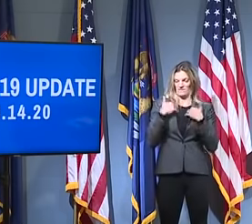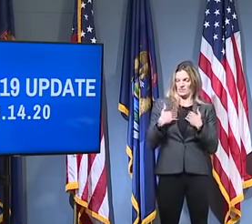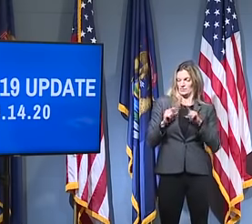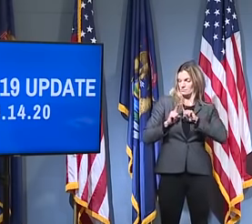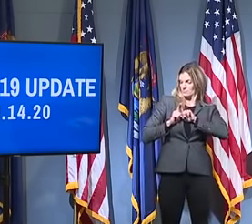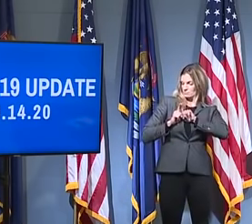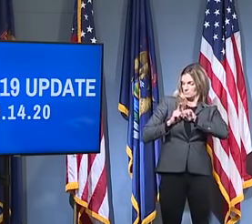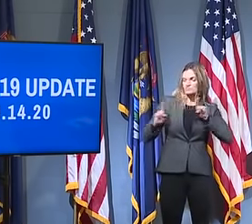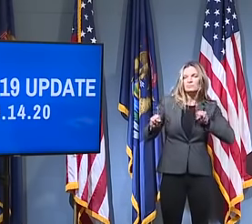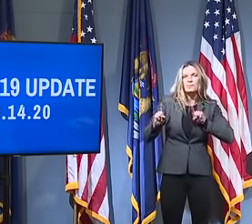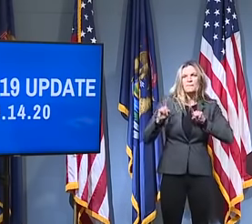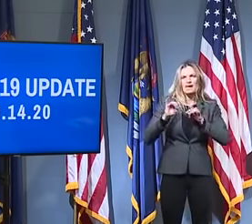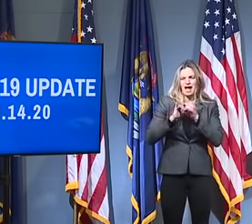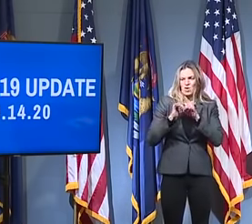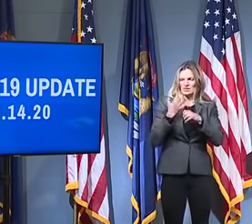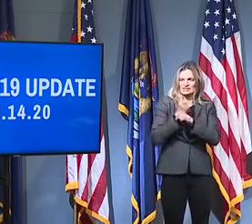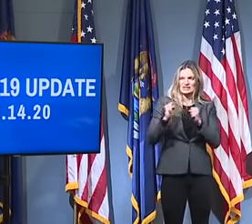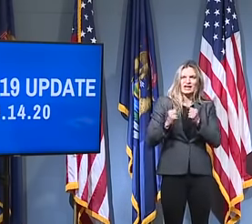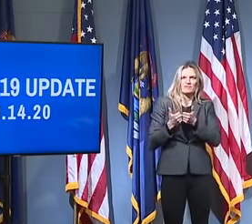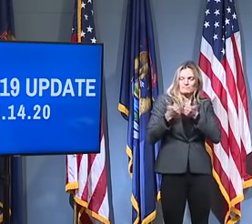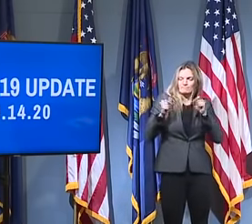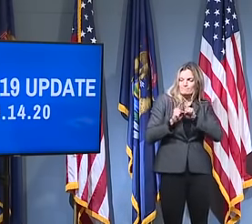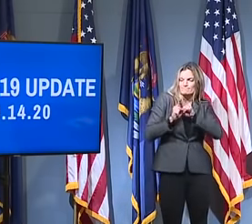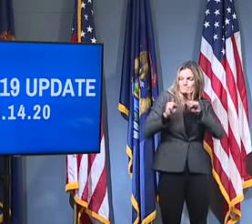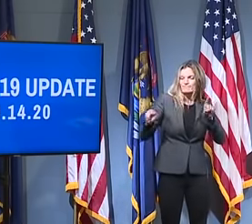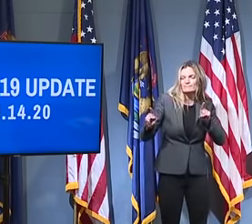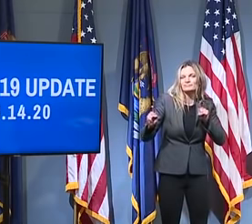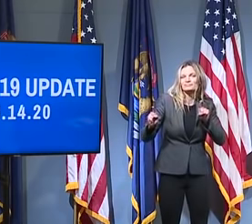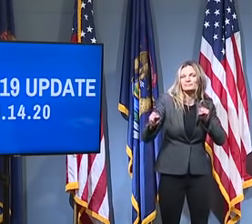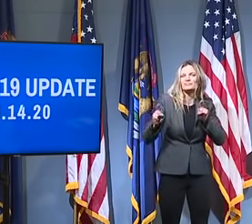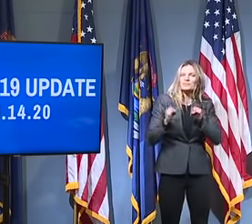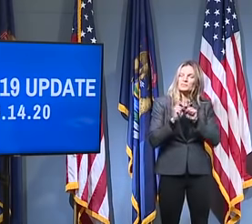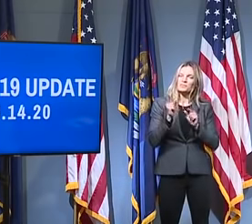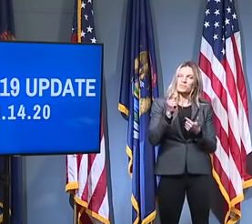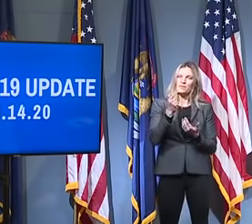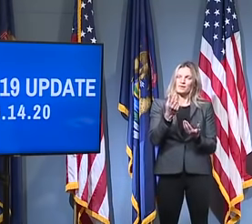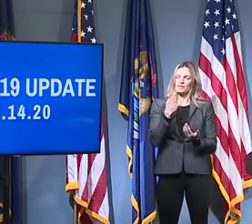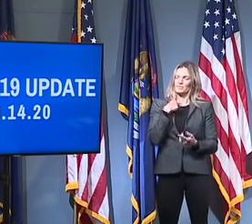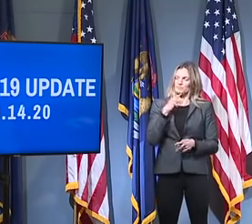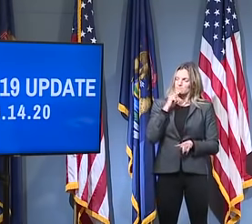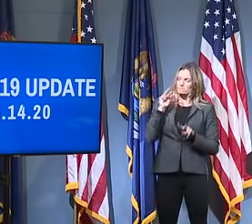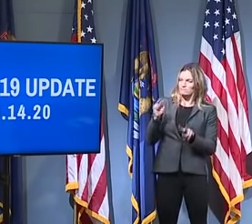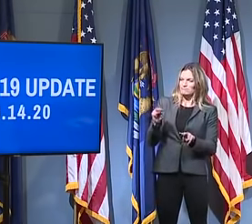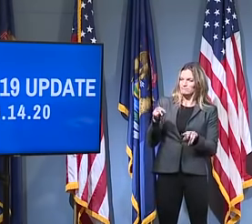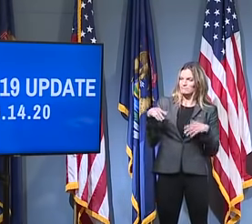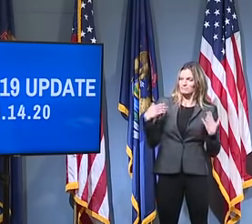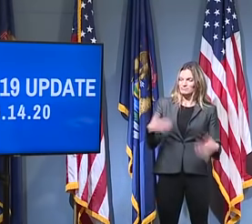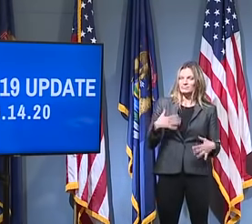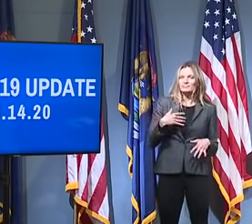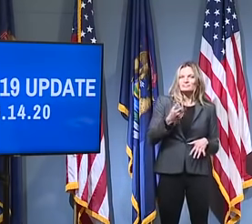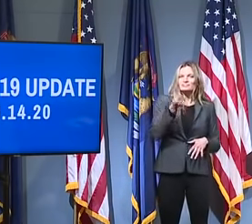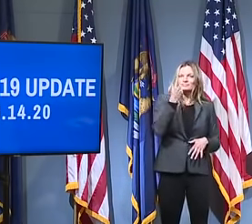required for us to be safe and to stay safe is that it reminds us how truly connected